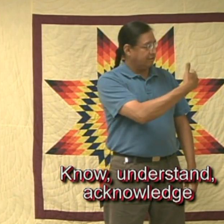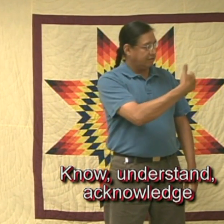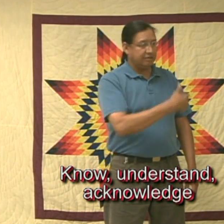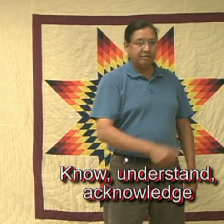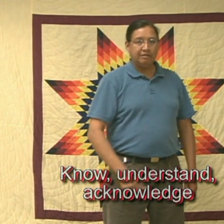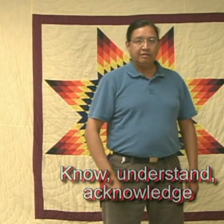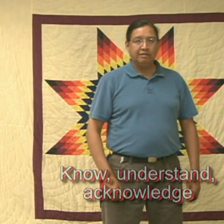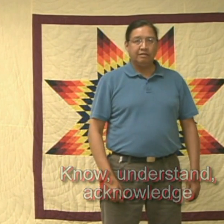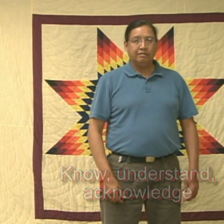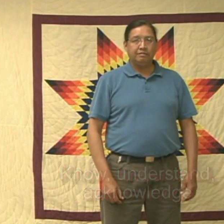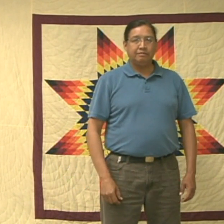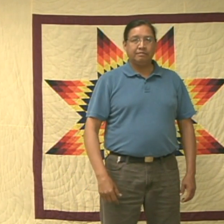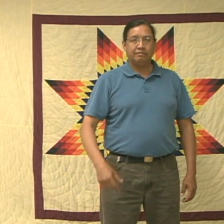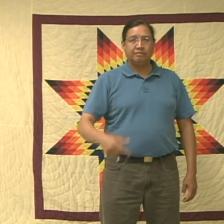Sdodwaya.